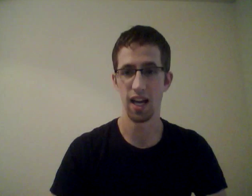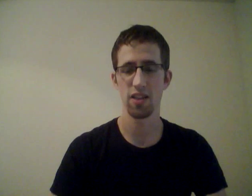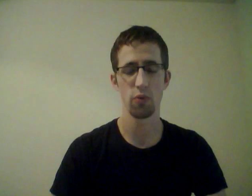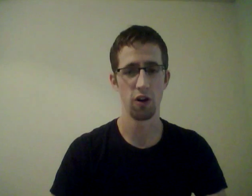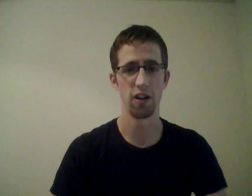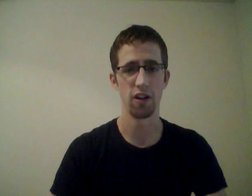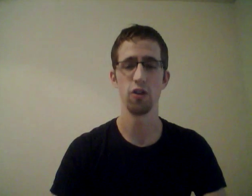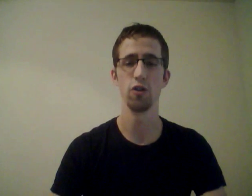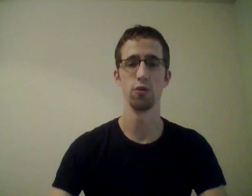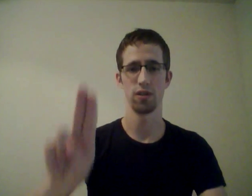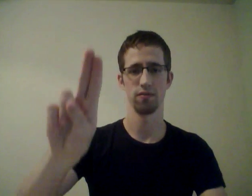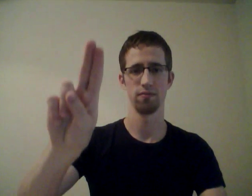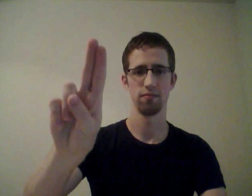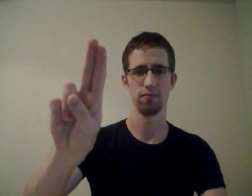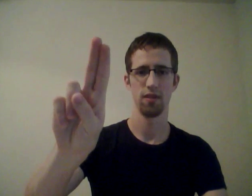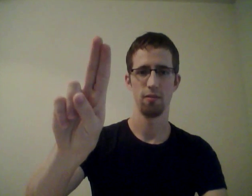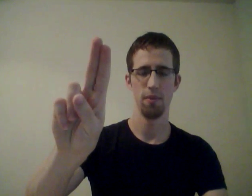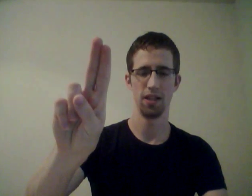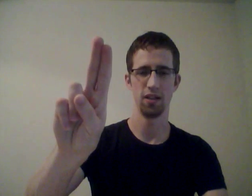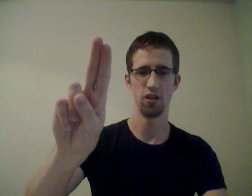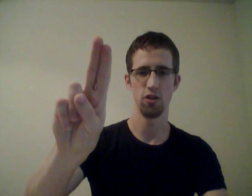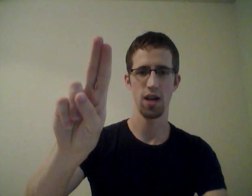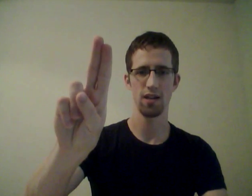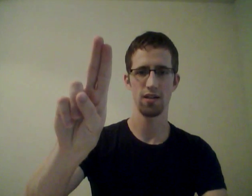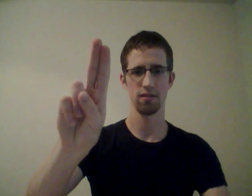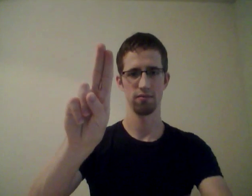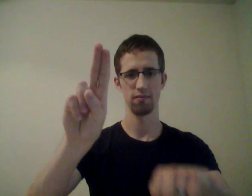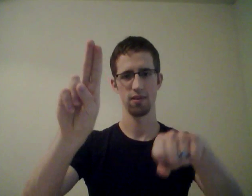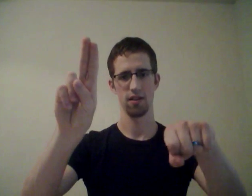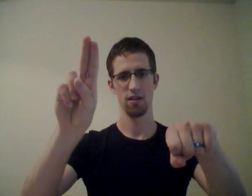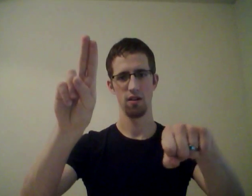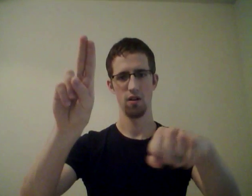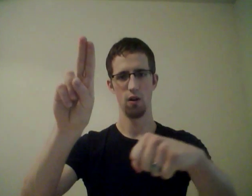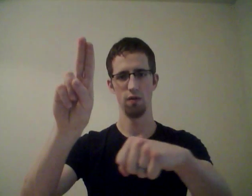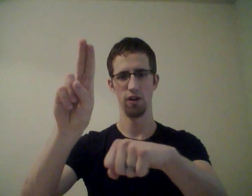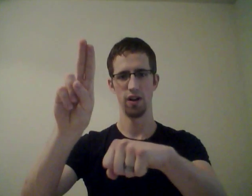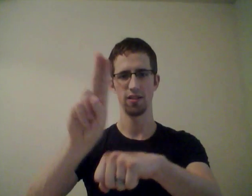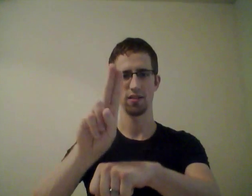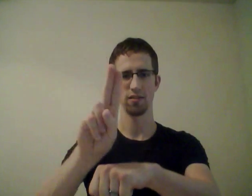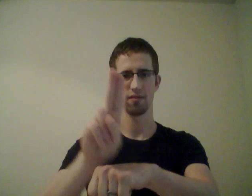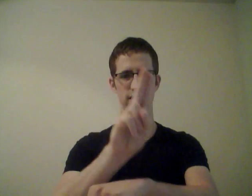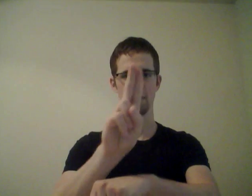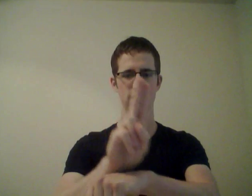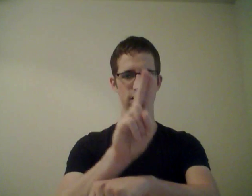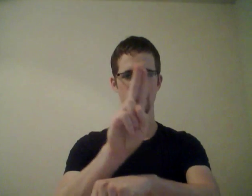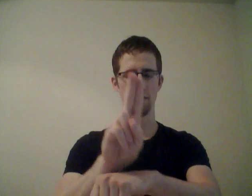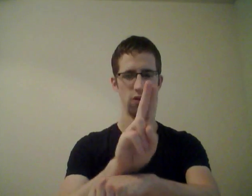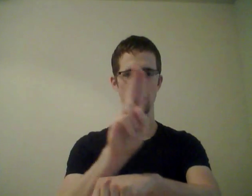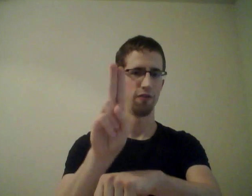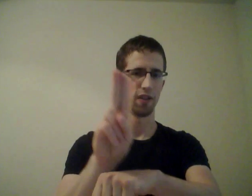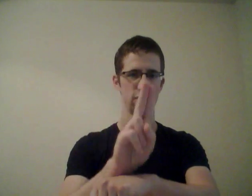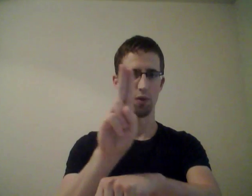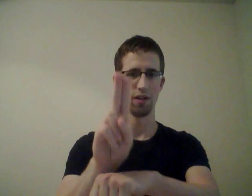8th word, use. Making a U hand over an S, or a fist or